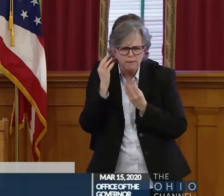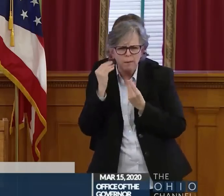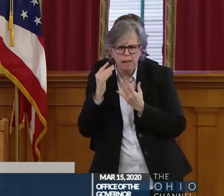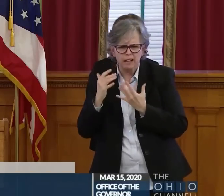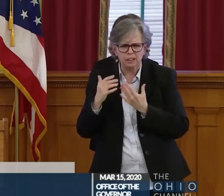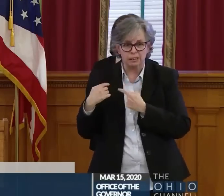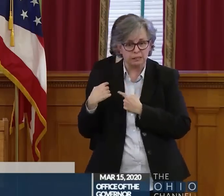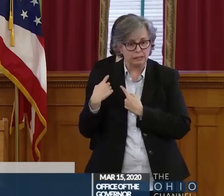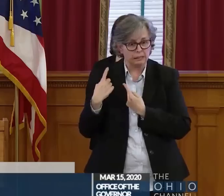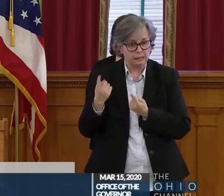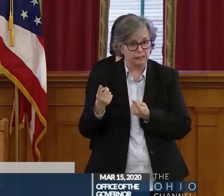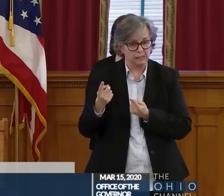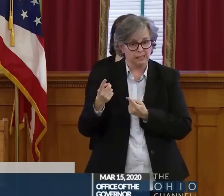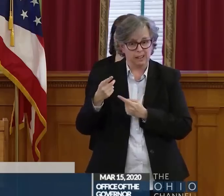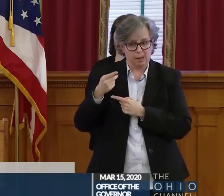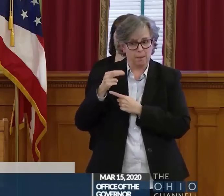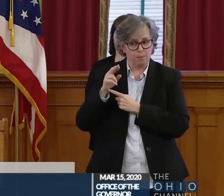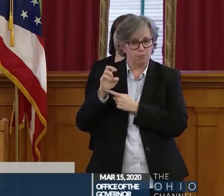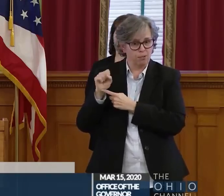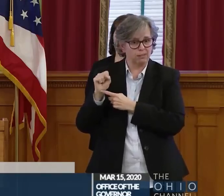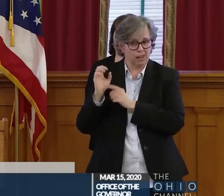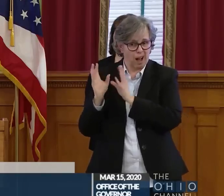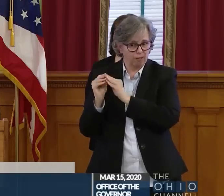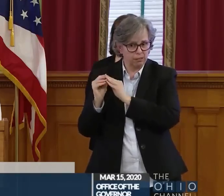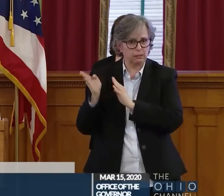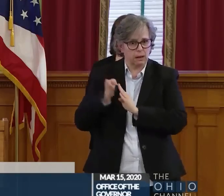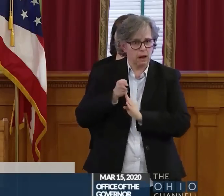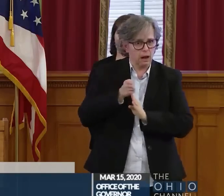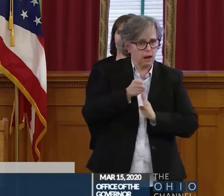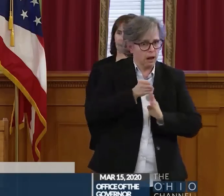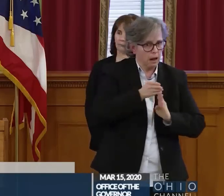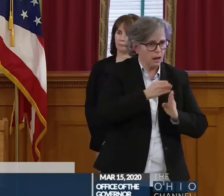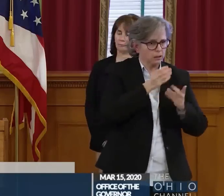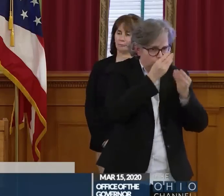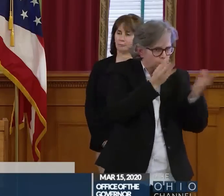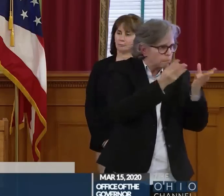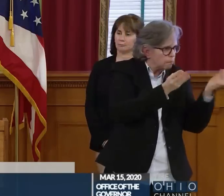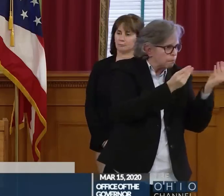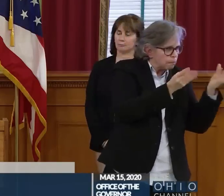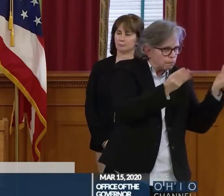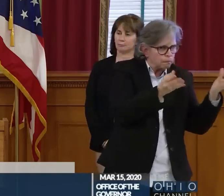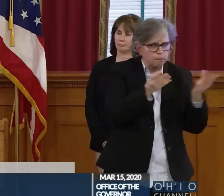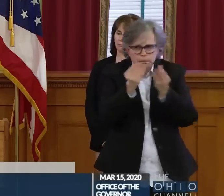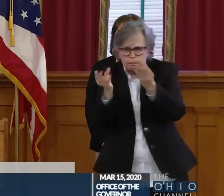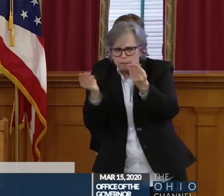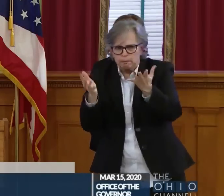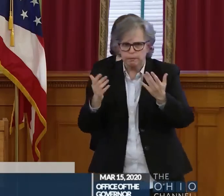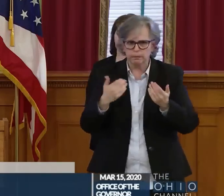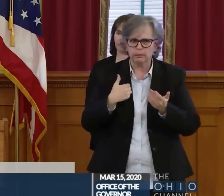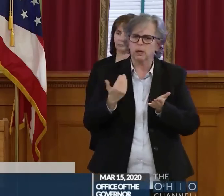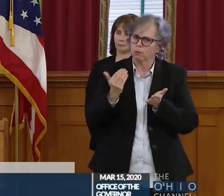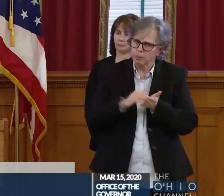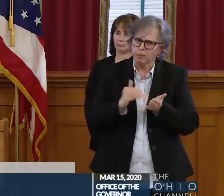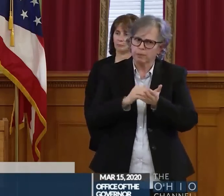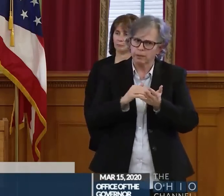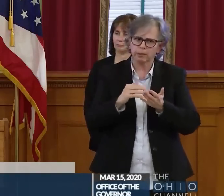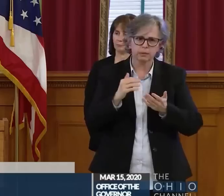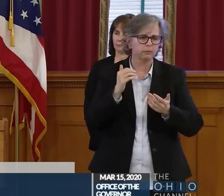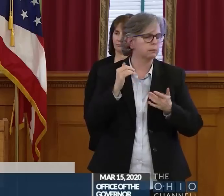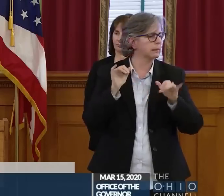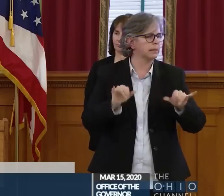can't start from the beginning and take us all there today. But I'm going to give you a few things that I want you to keep in mind, go